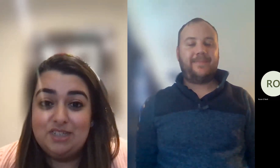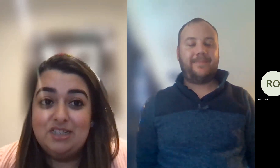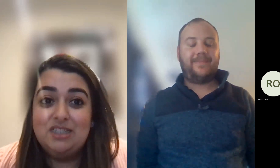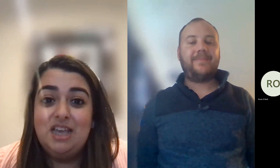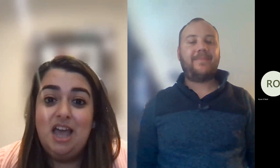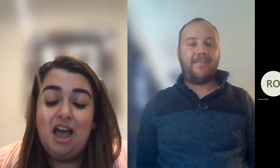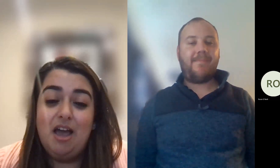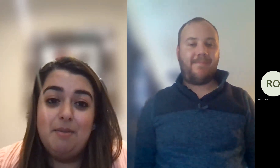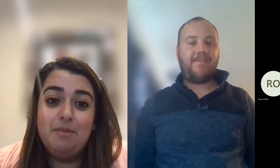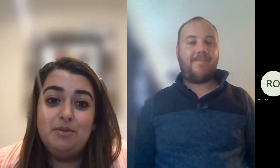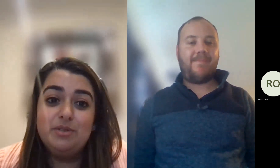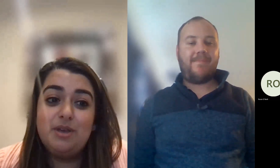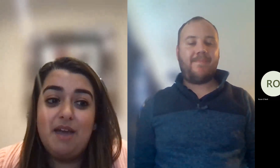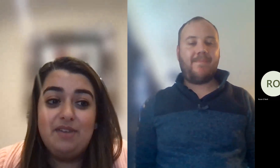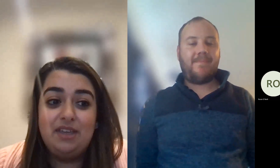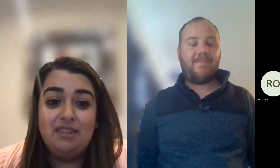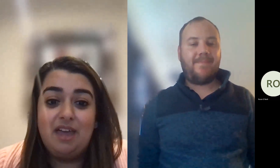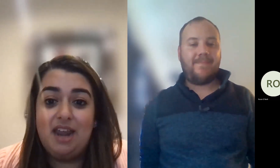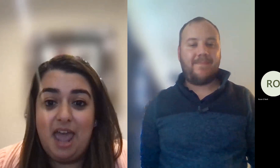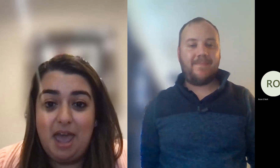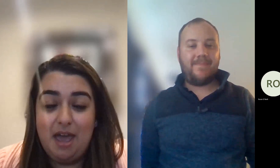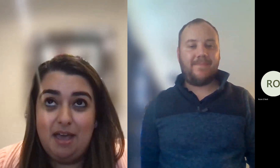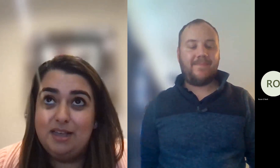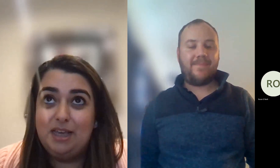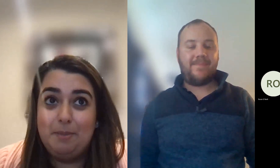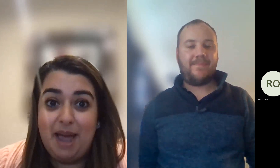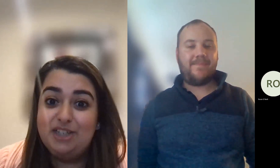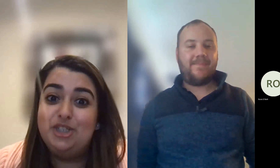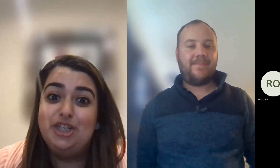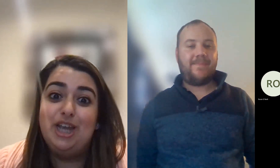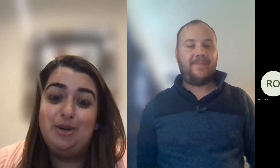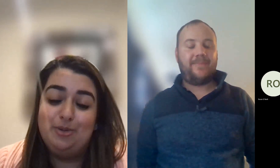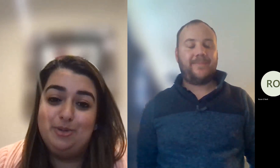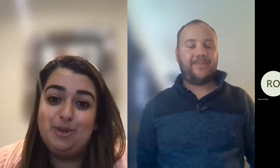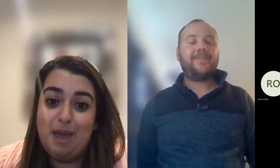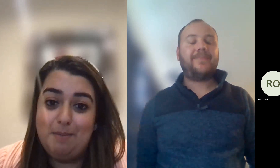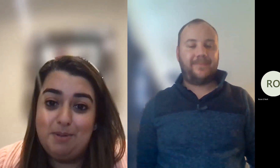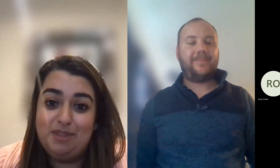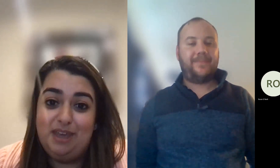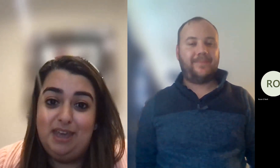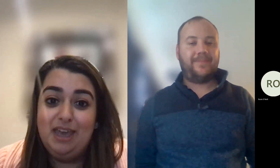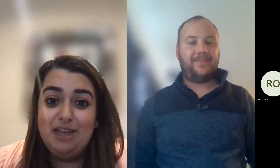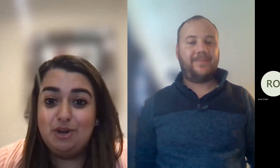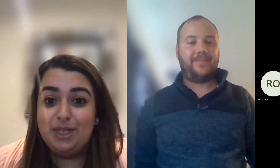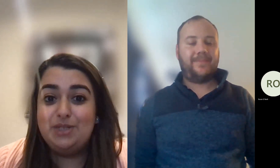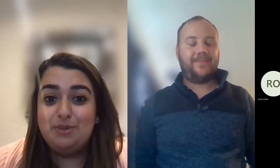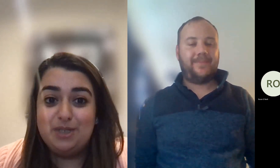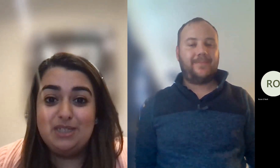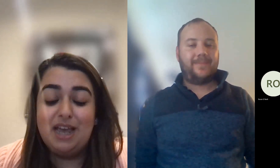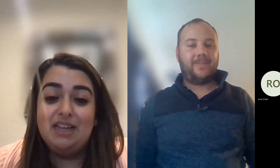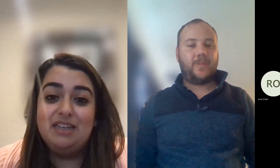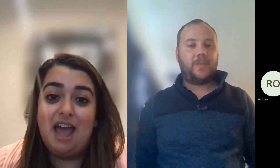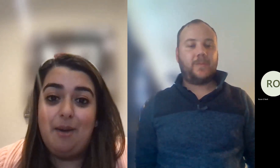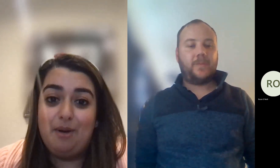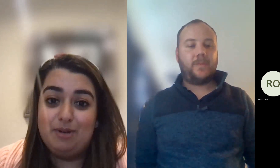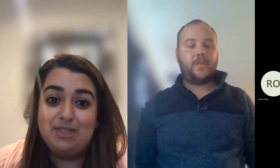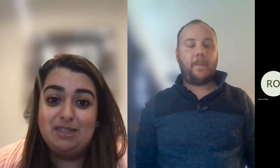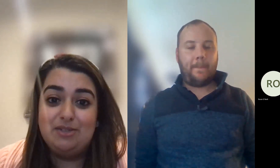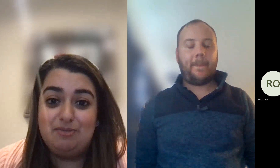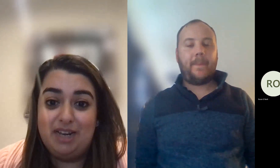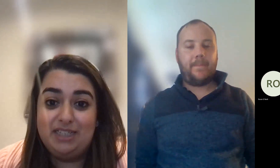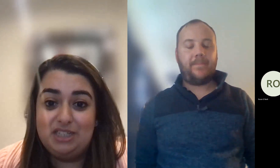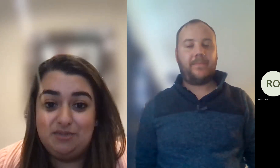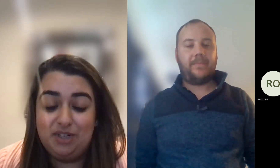and the residents, but also having that compassion and also empathy, trying to understand how